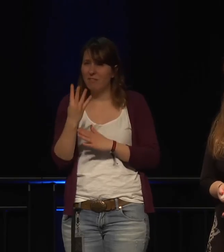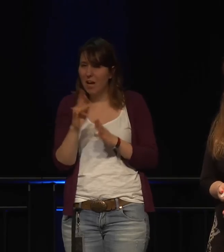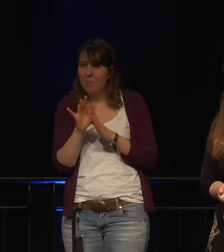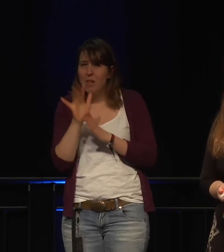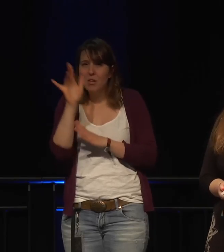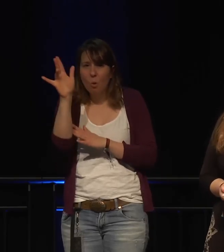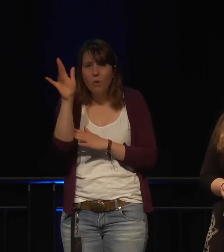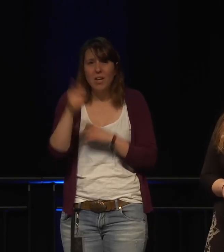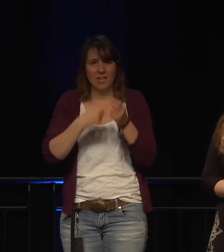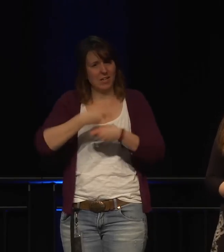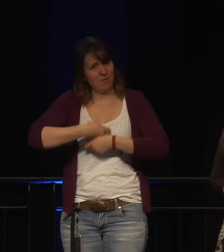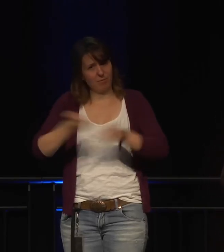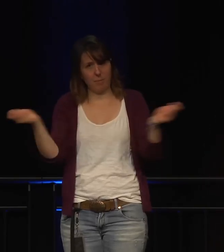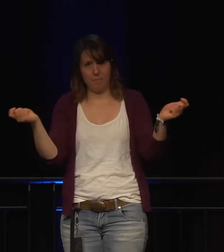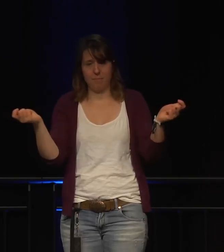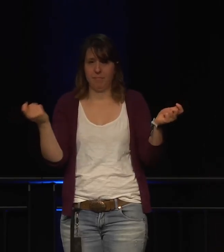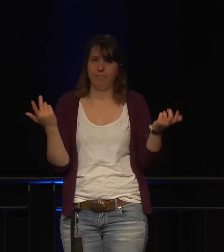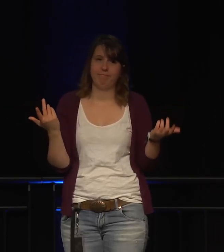2017,